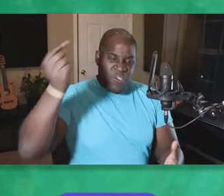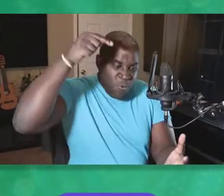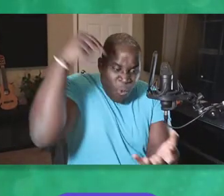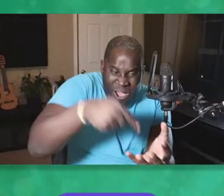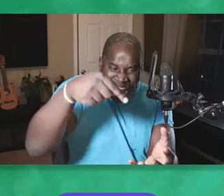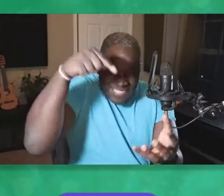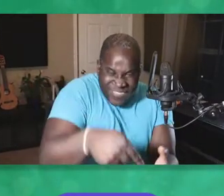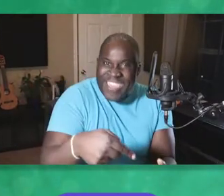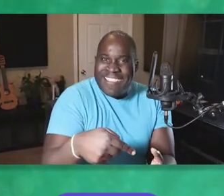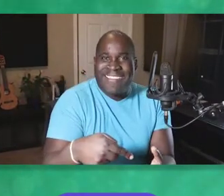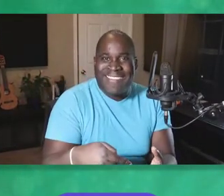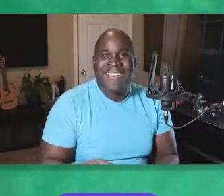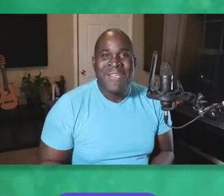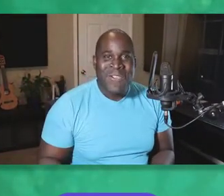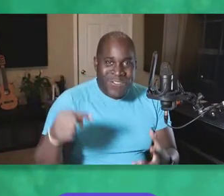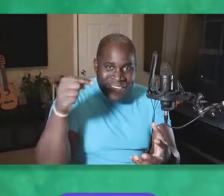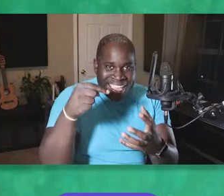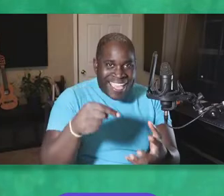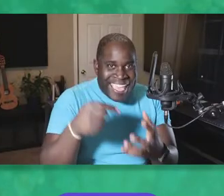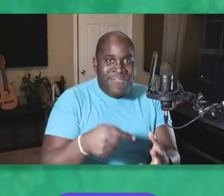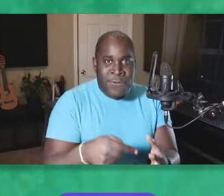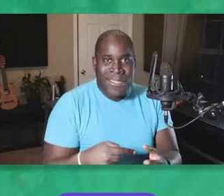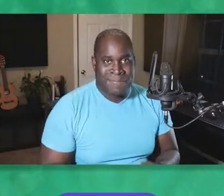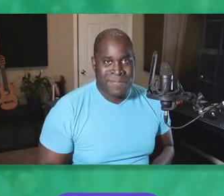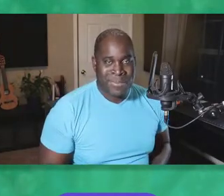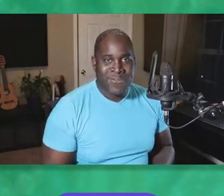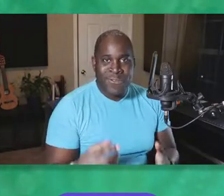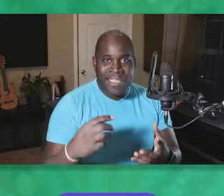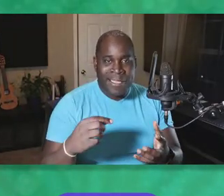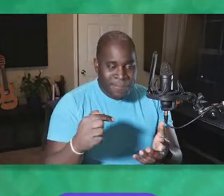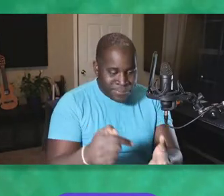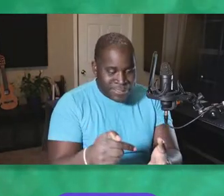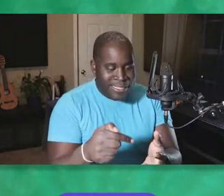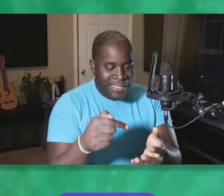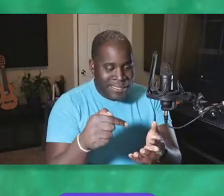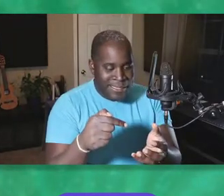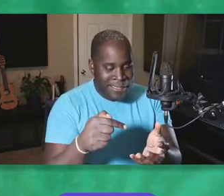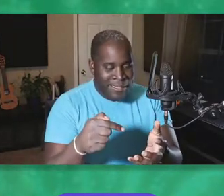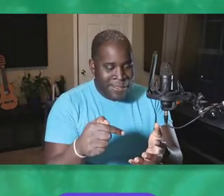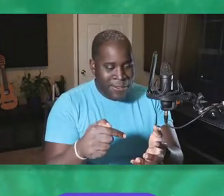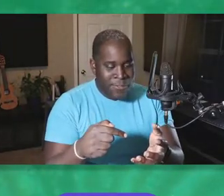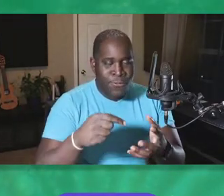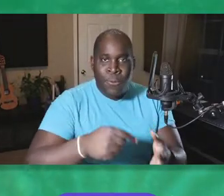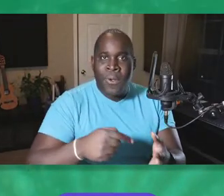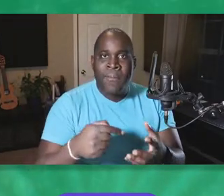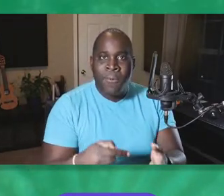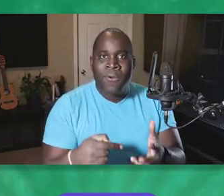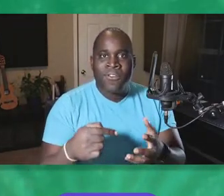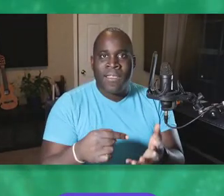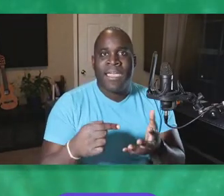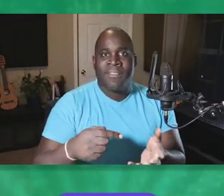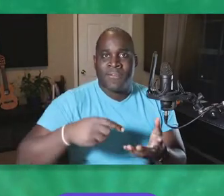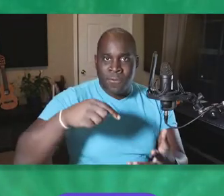She's like, you wanted this. She's like into it. She's like completely throwing more signs or